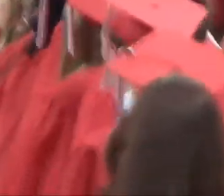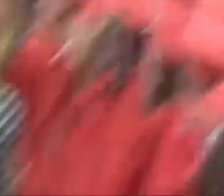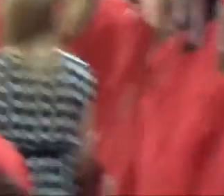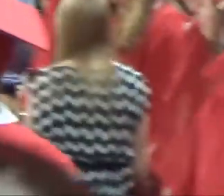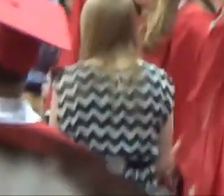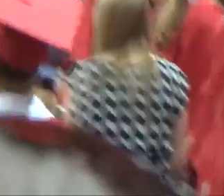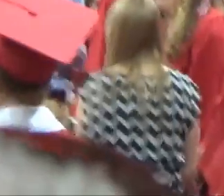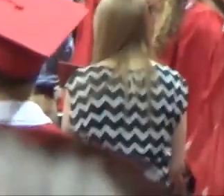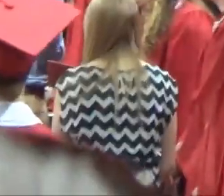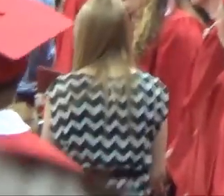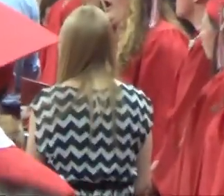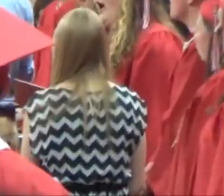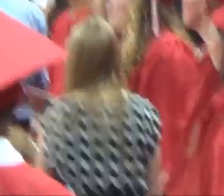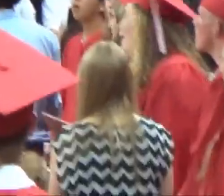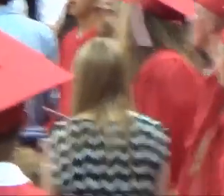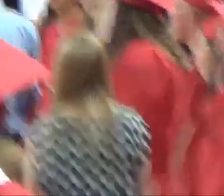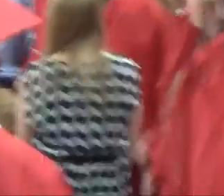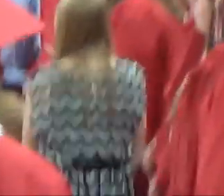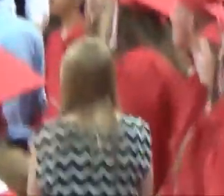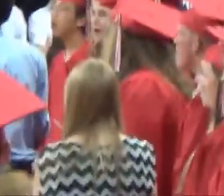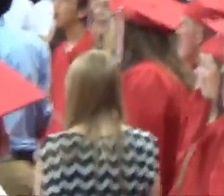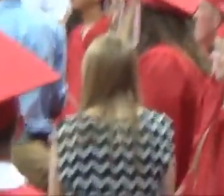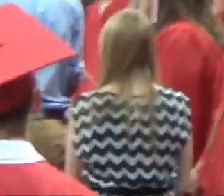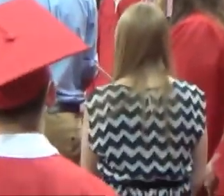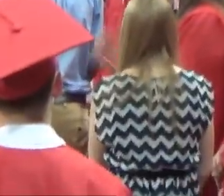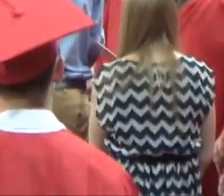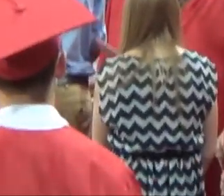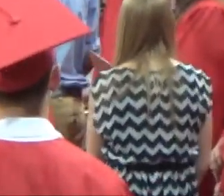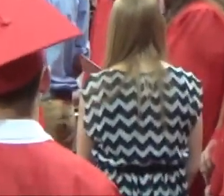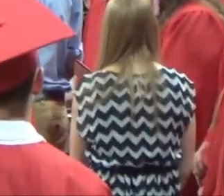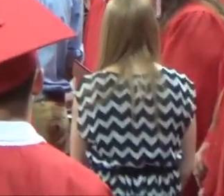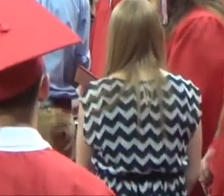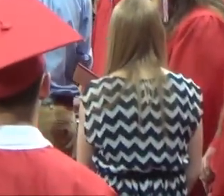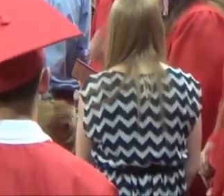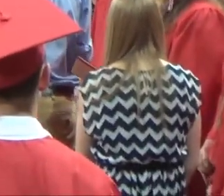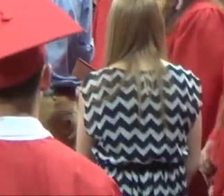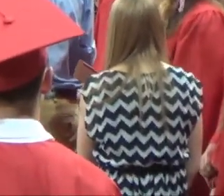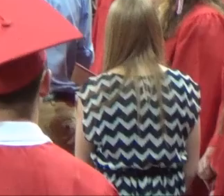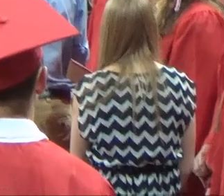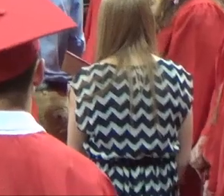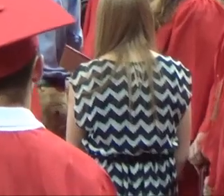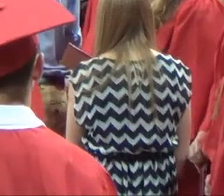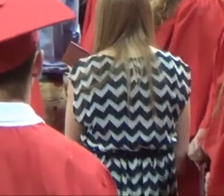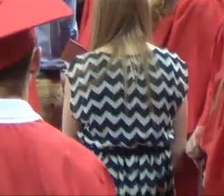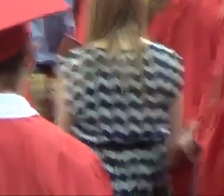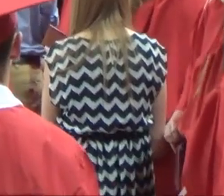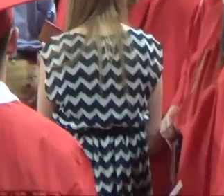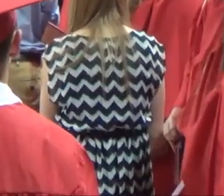Thank you.